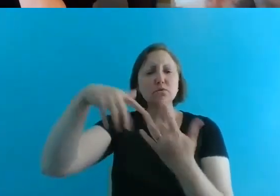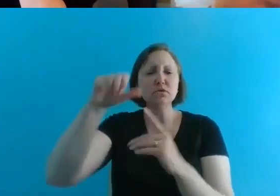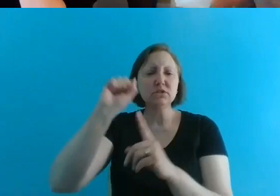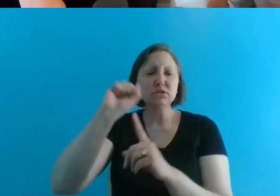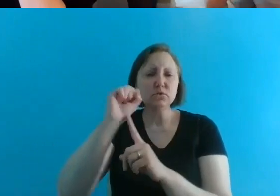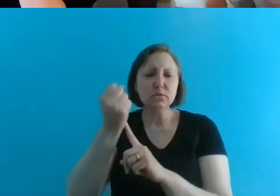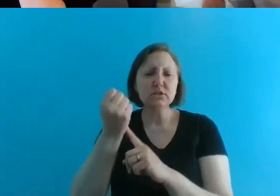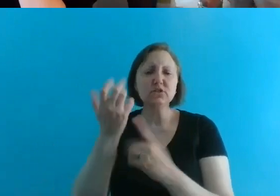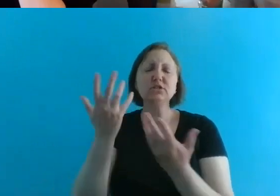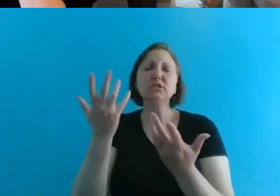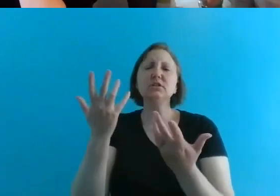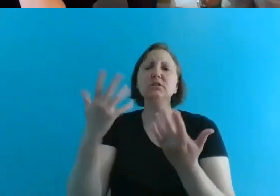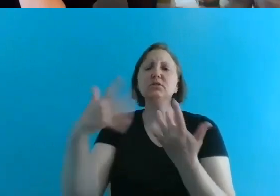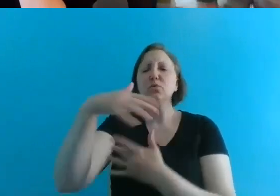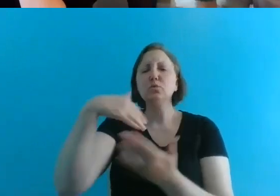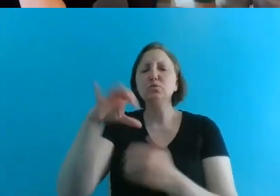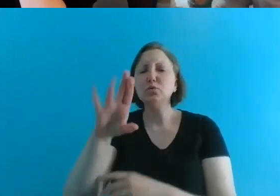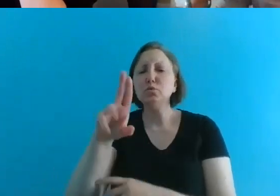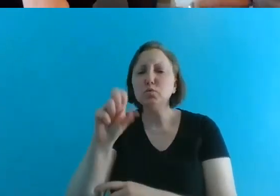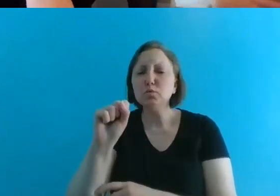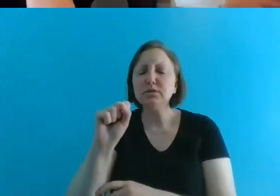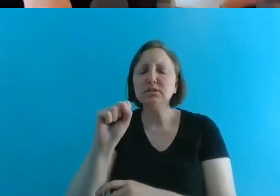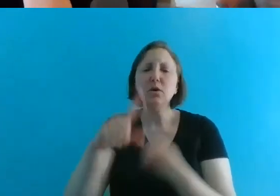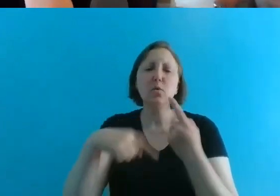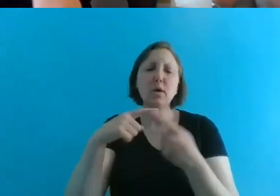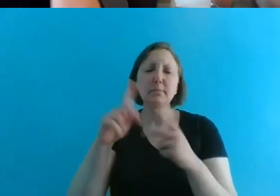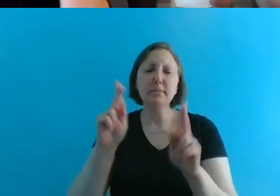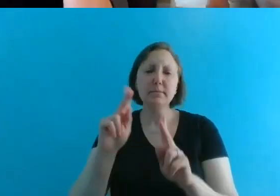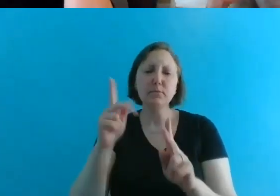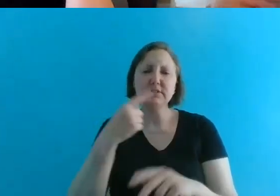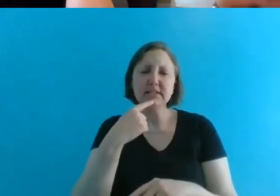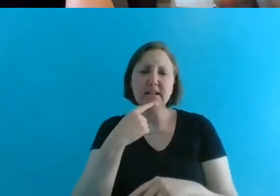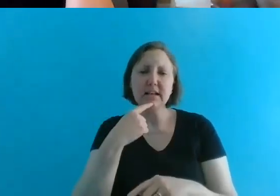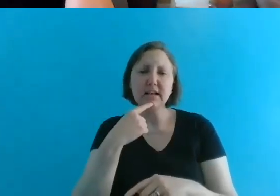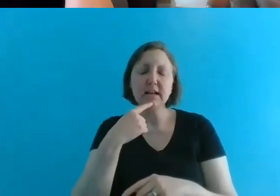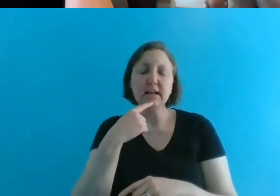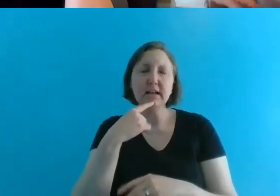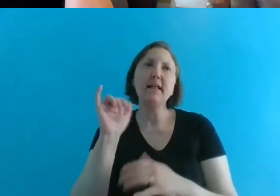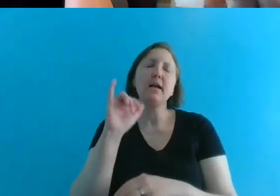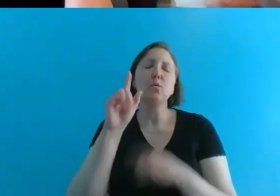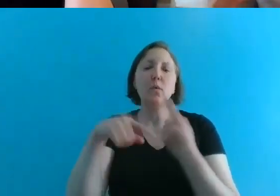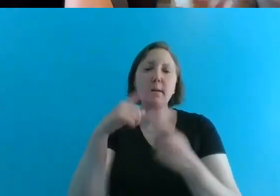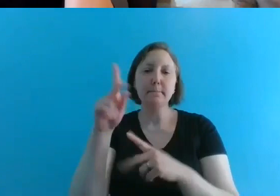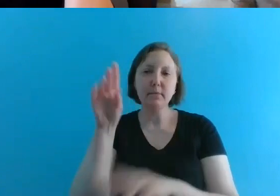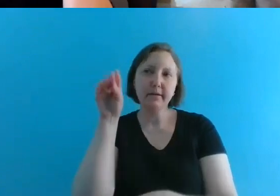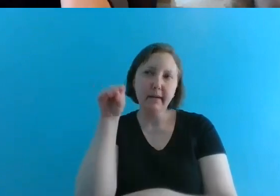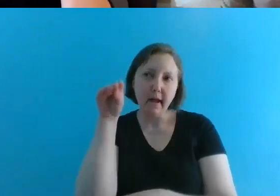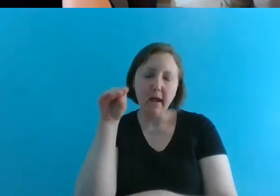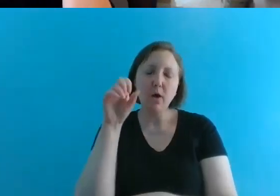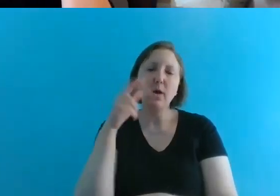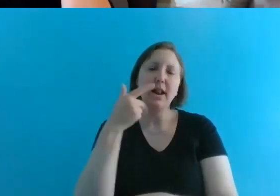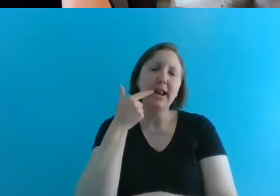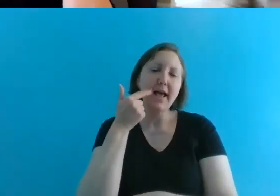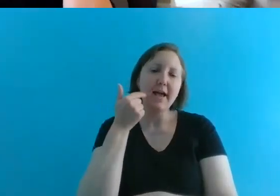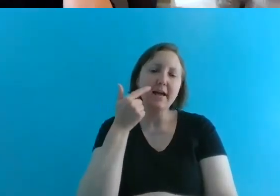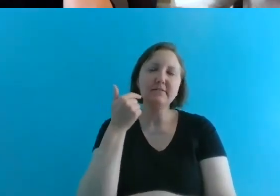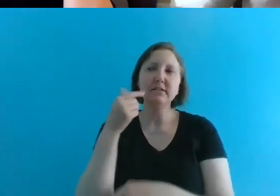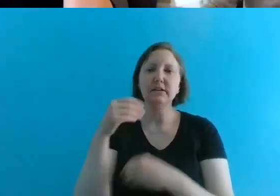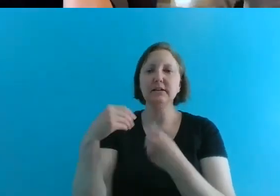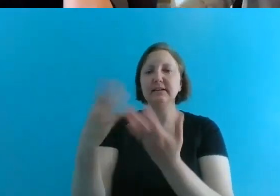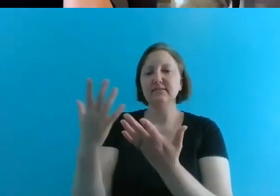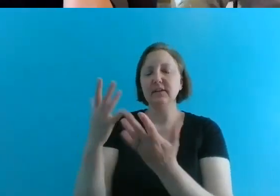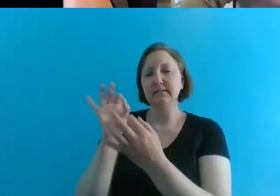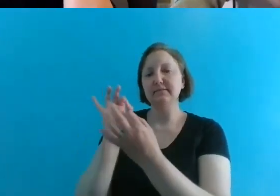those social cues when people are, say, nodding their head or laughing, that type of additional information.